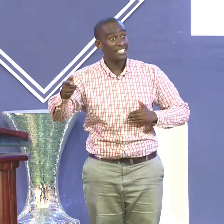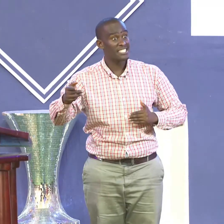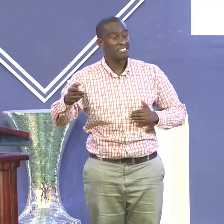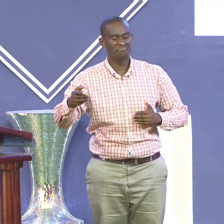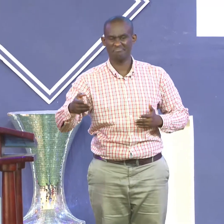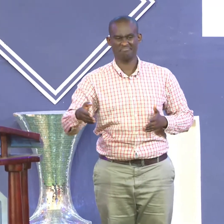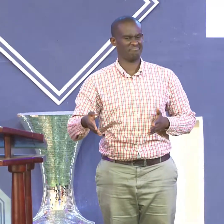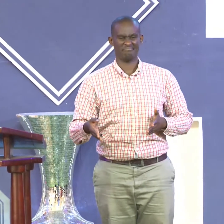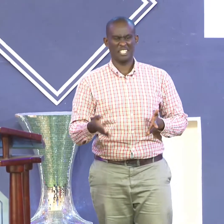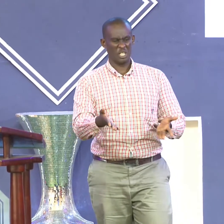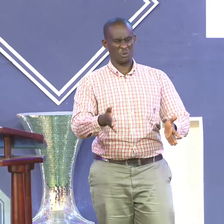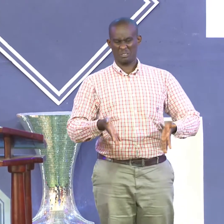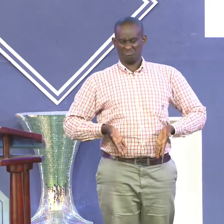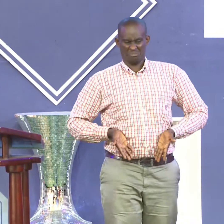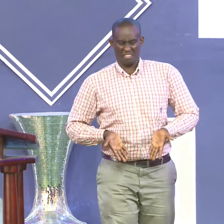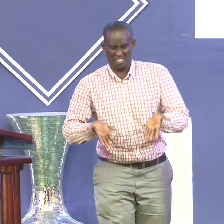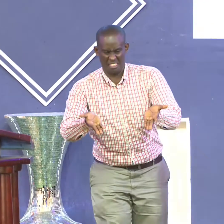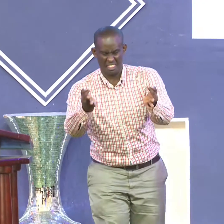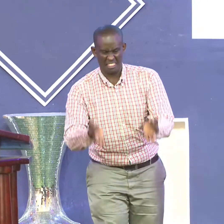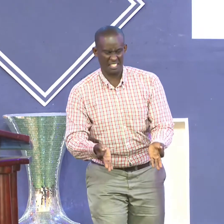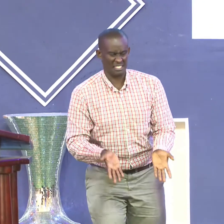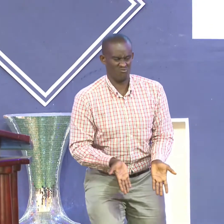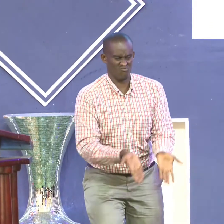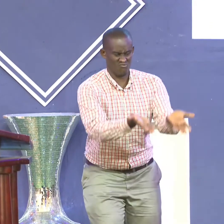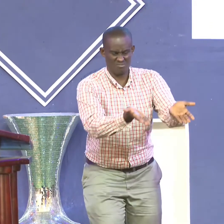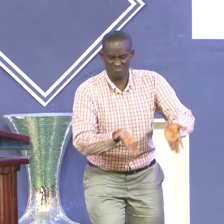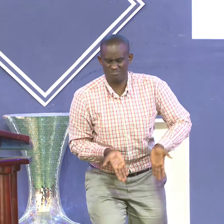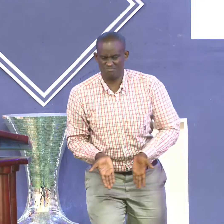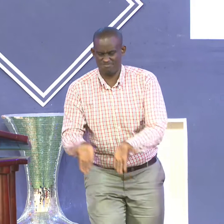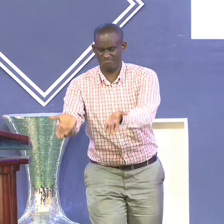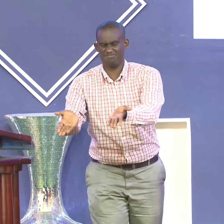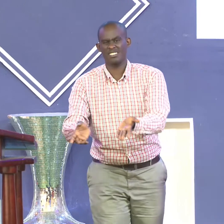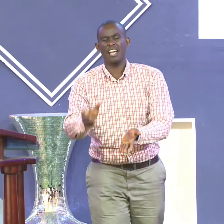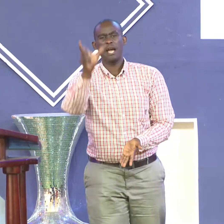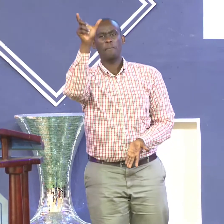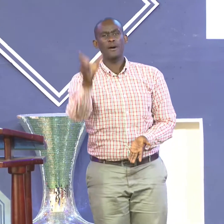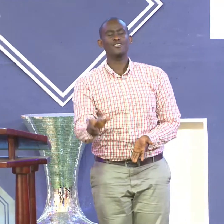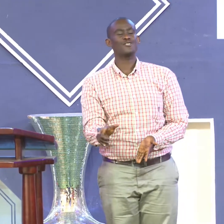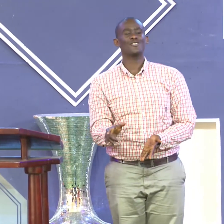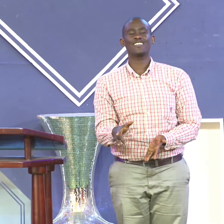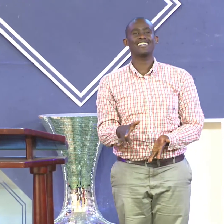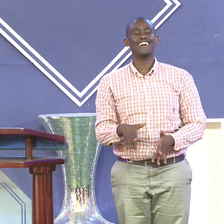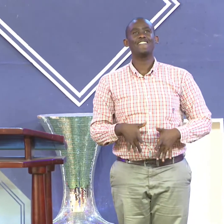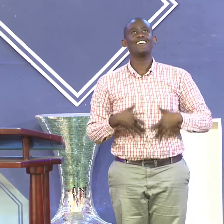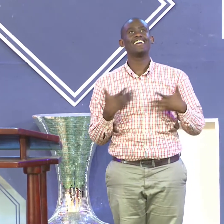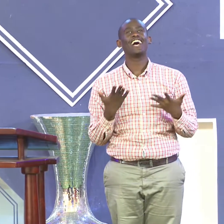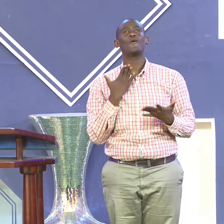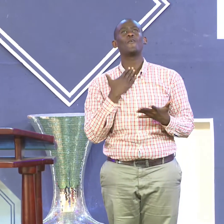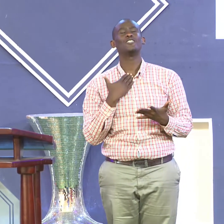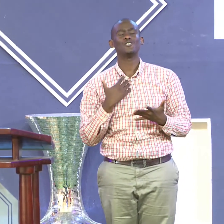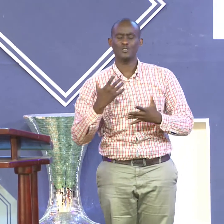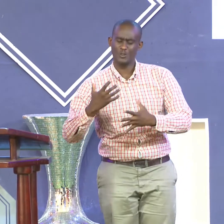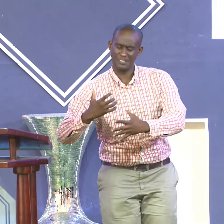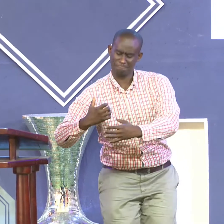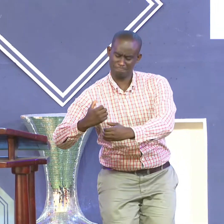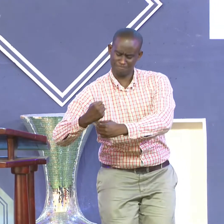wealth, you are letting go of material wealth, and it goes. And you feel you are